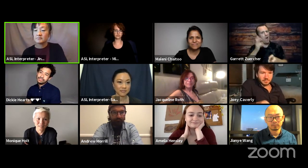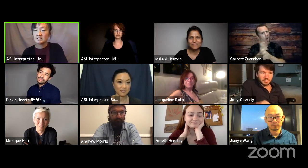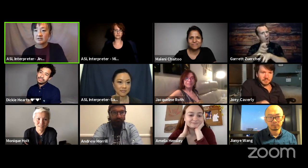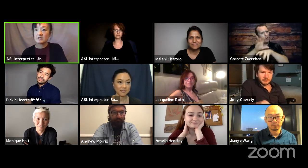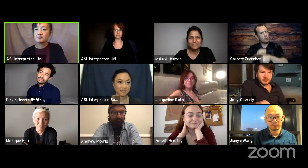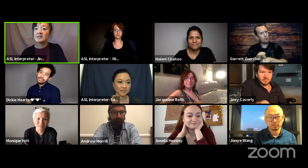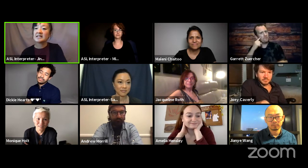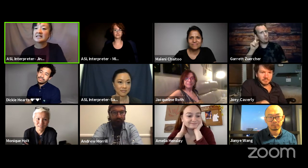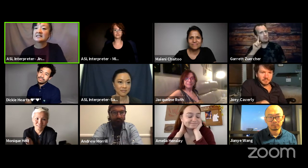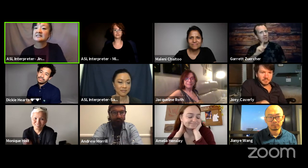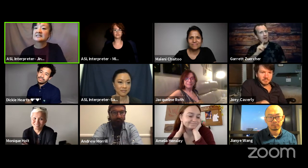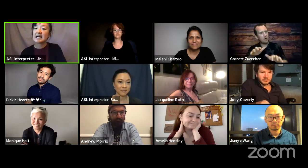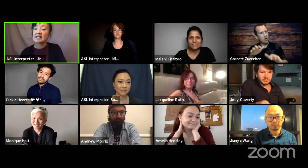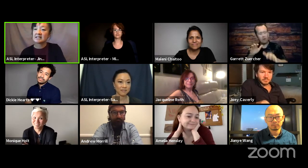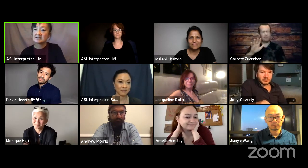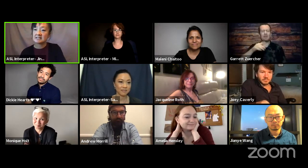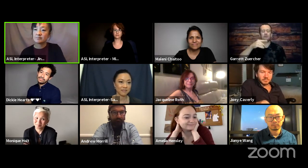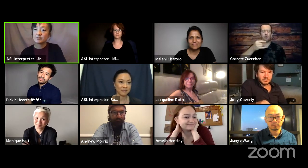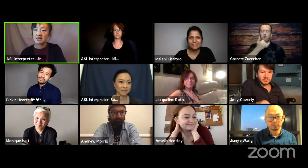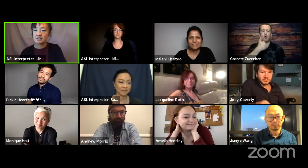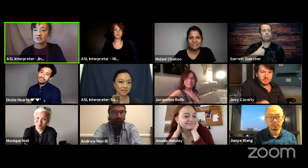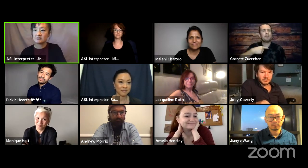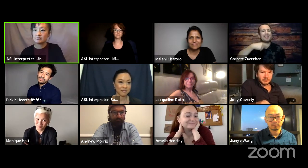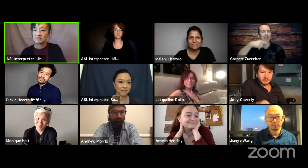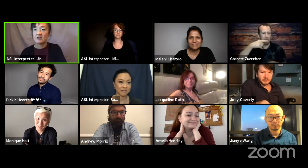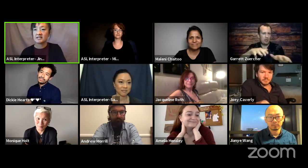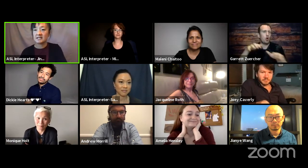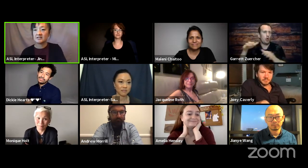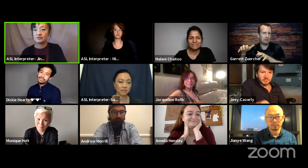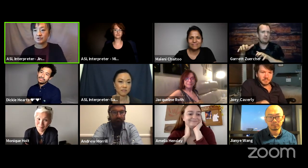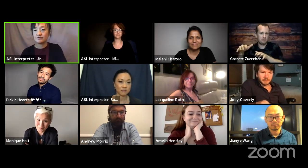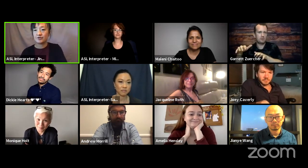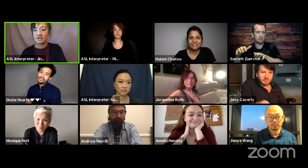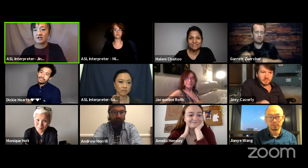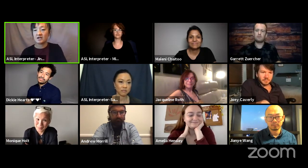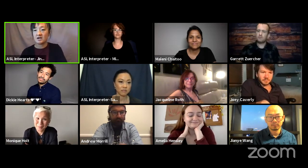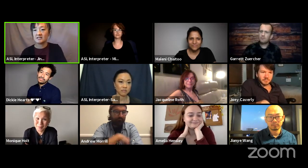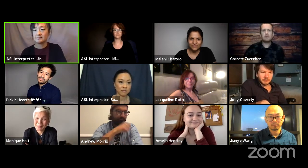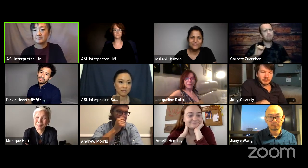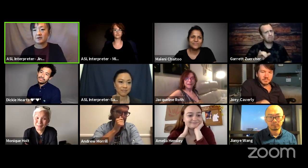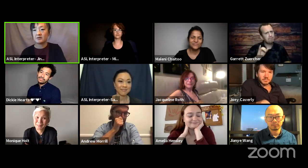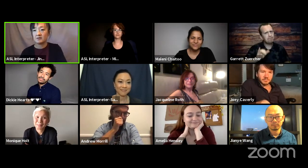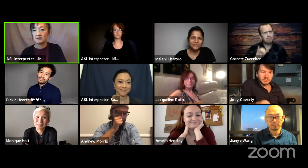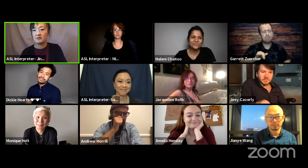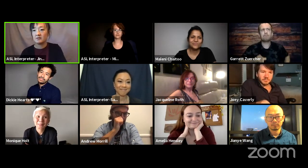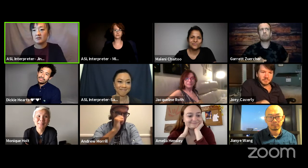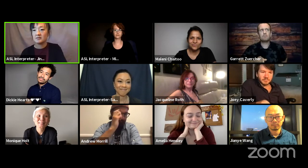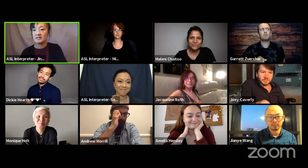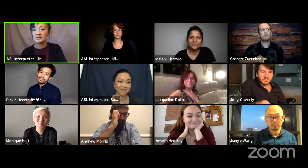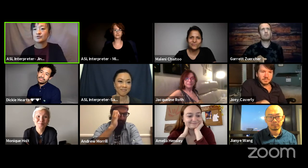So a completely silent production was hard to get used to for a hearing audience member. Mm-hmm.